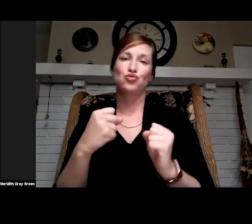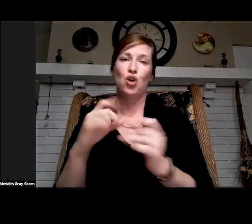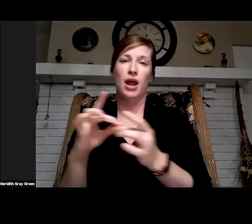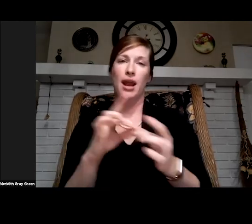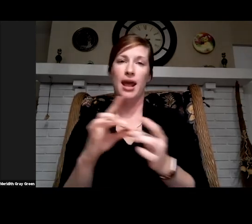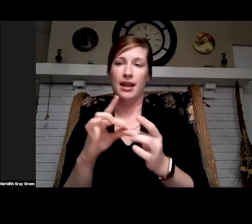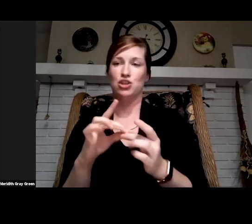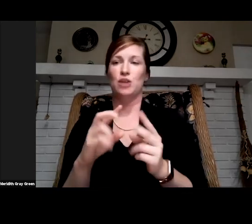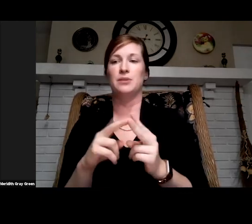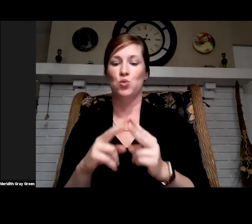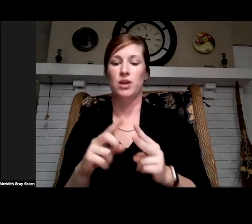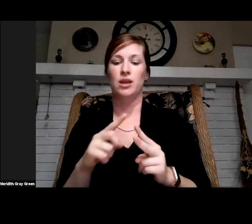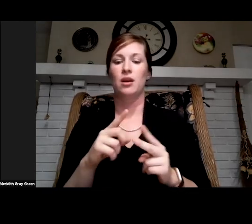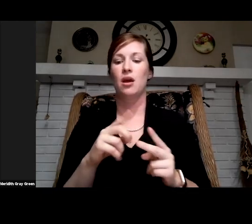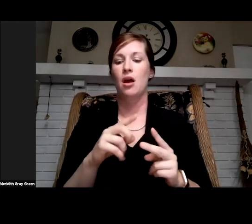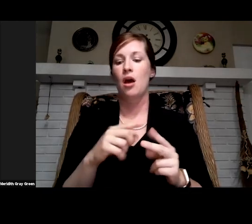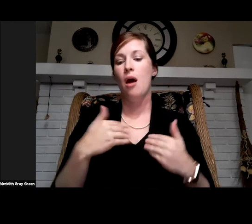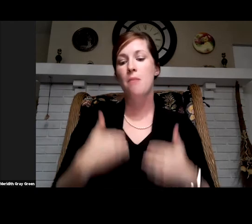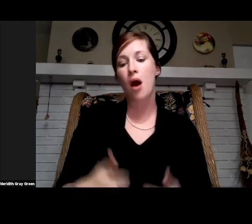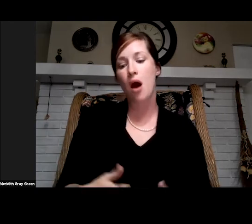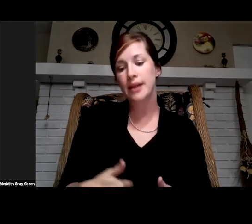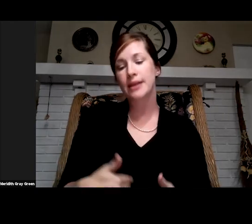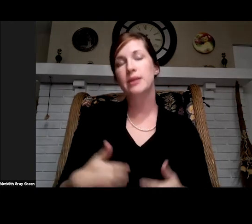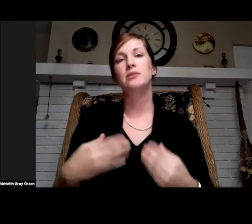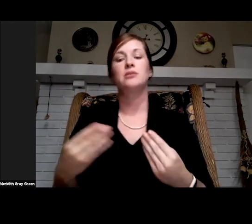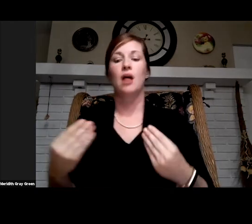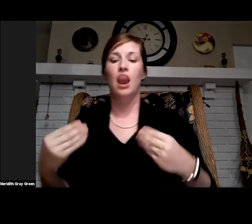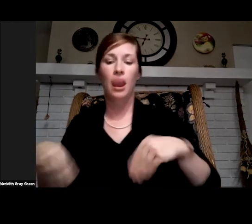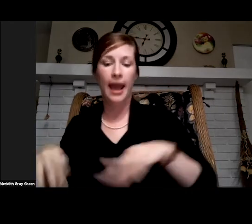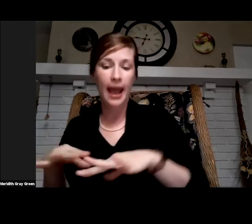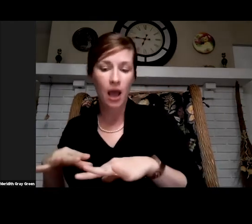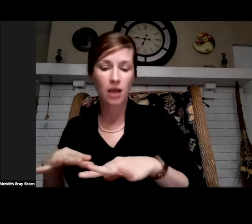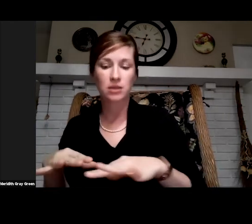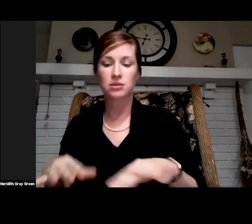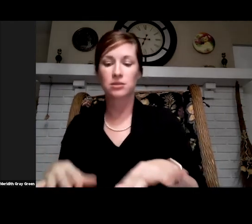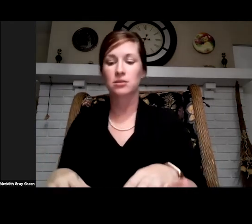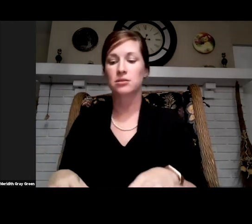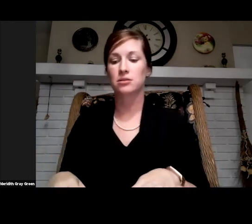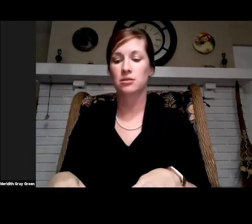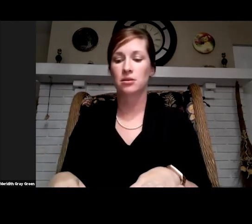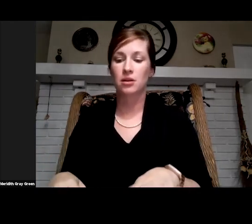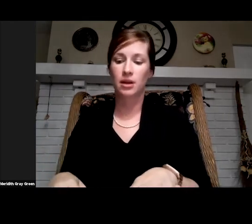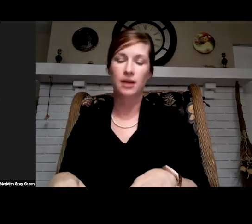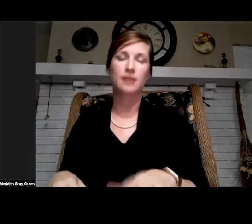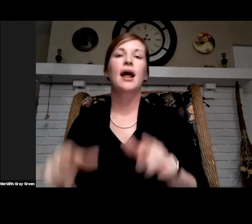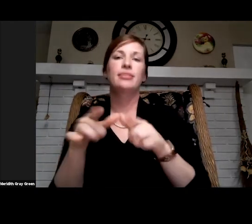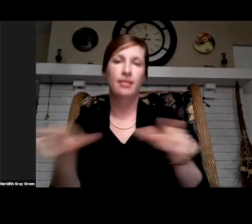So the art really makes a strong correlation to the body, the